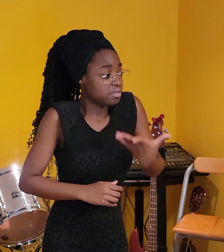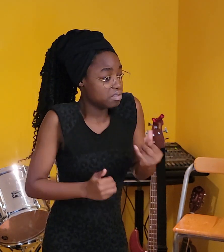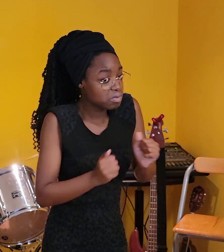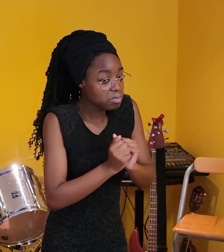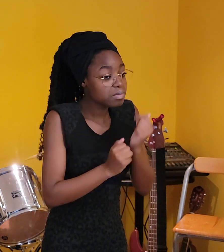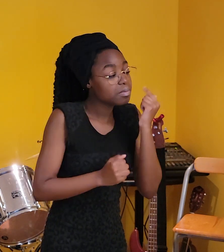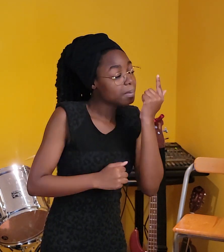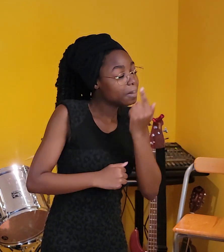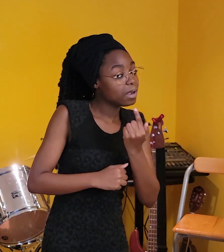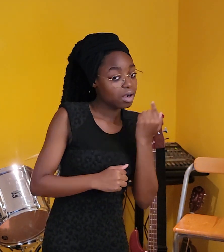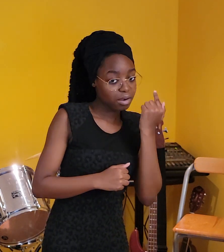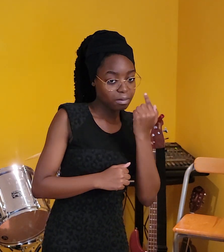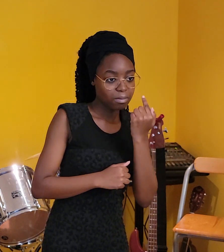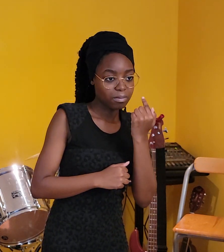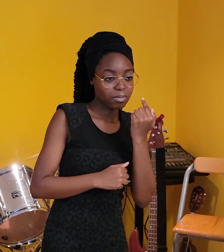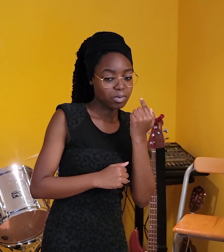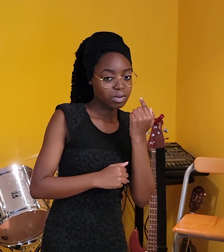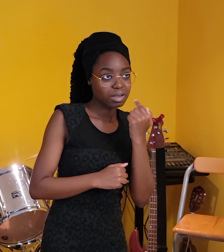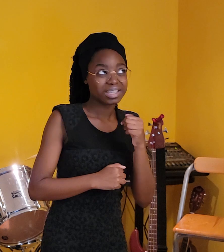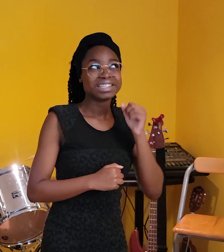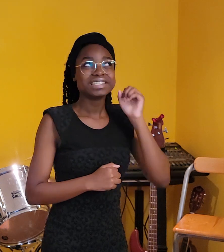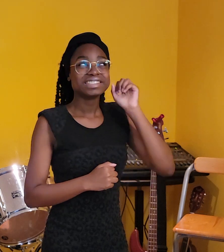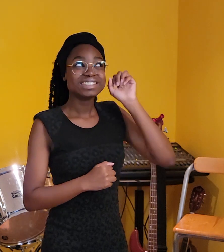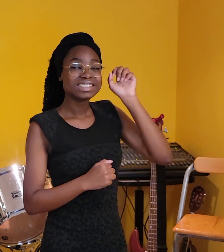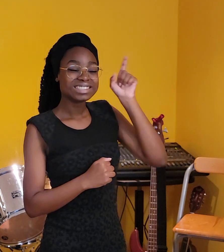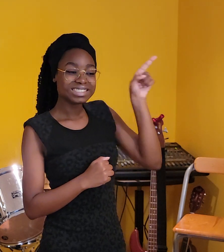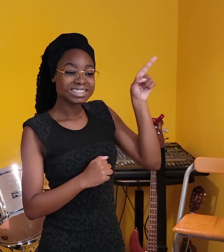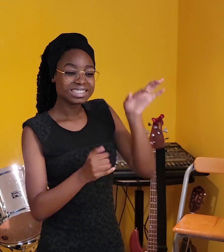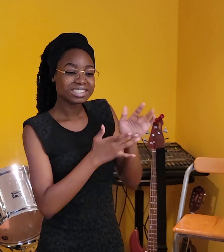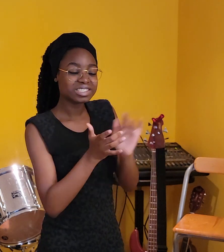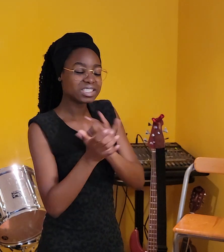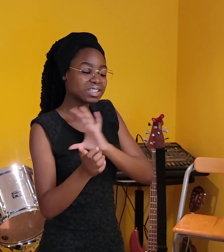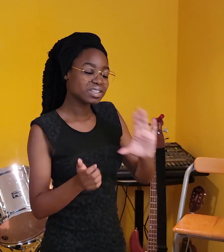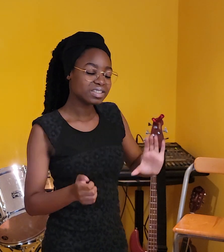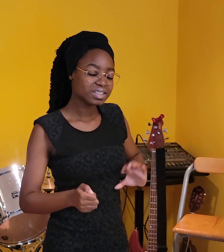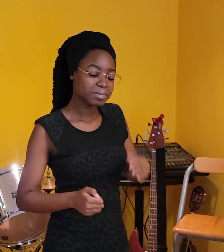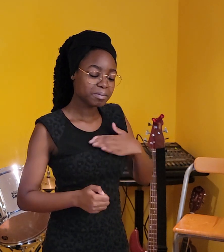mouth that he is my Lord and Savior.